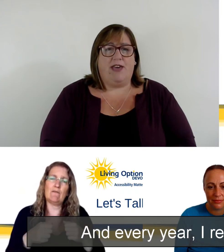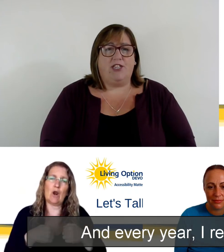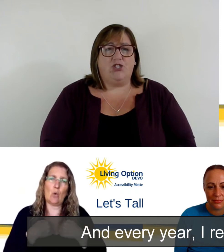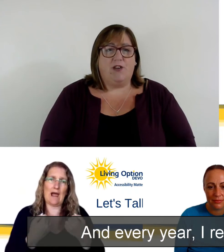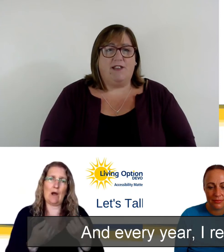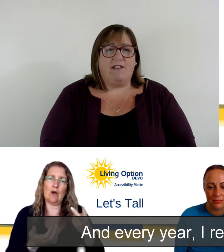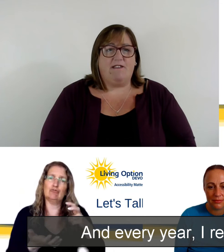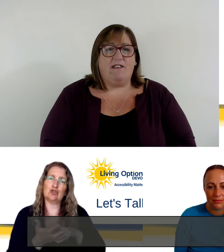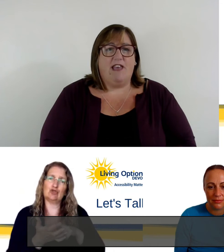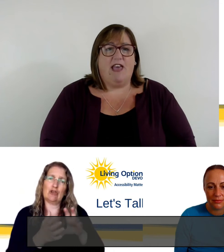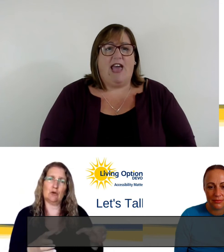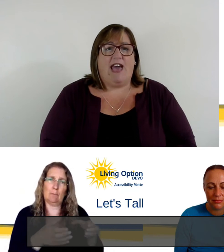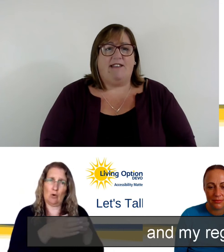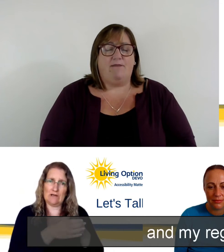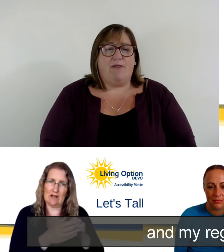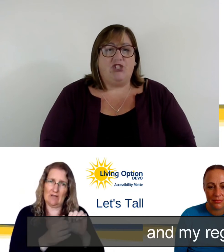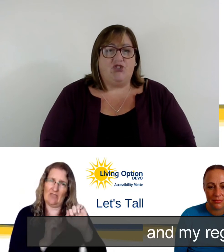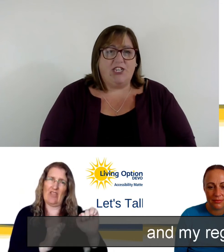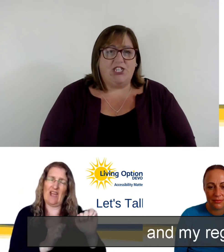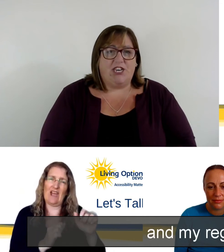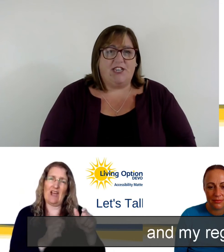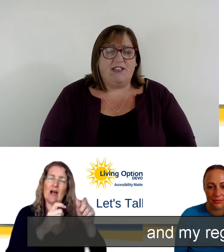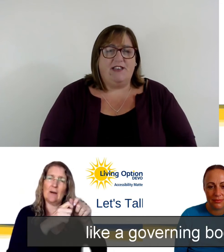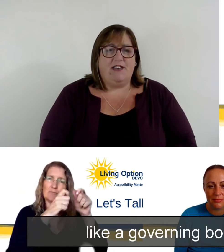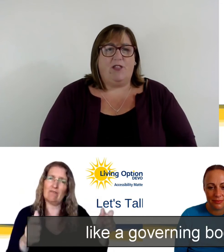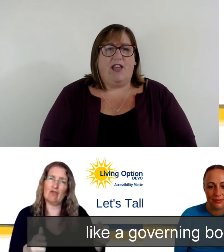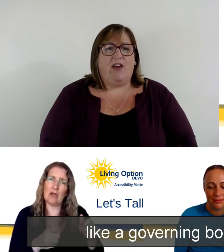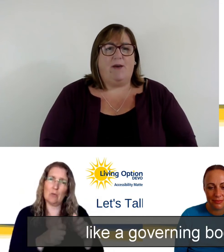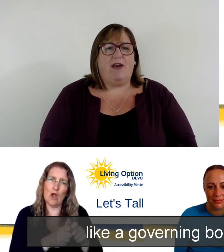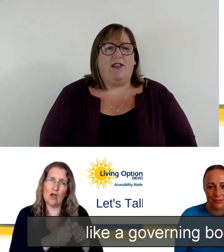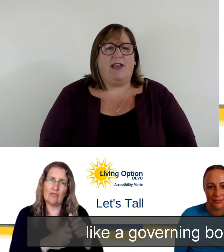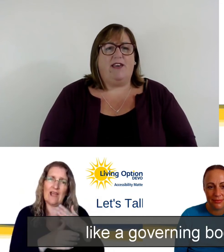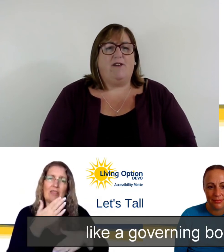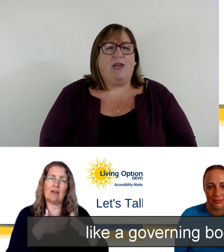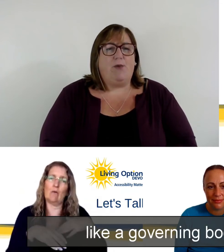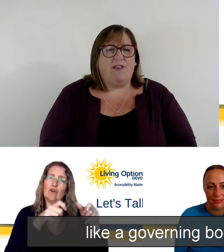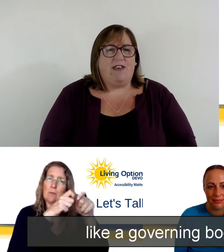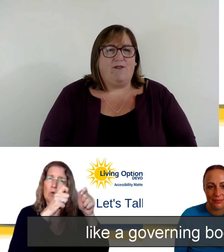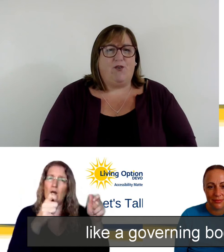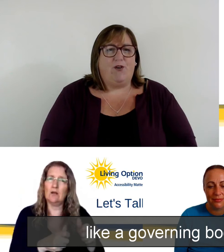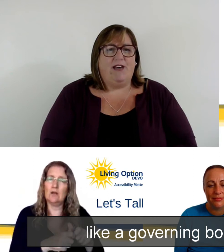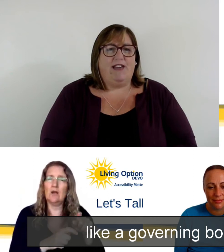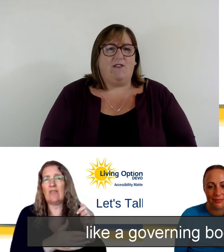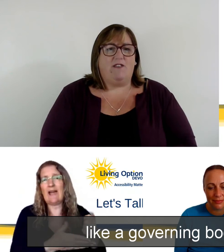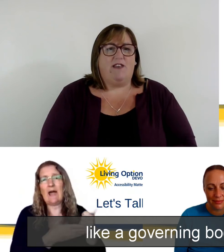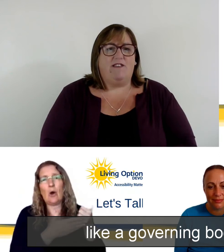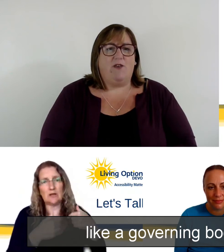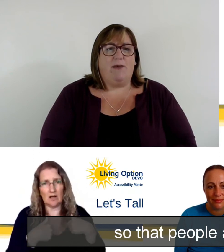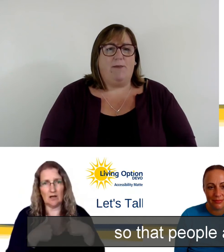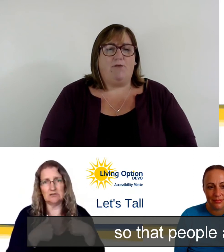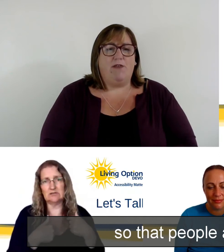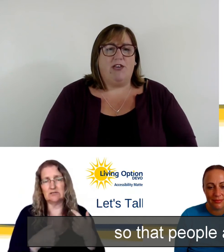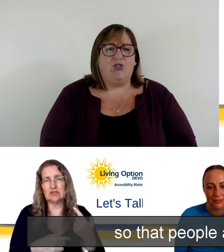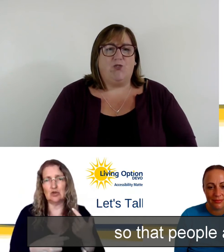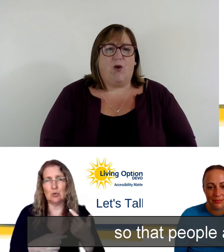I renew my insurance and my registration, like a governing body for counsellors, so